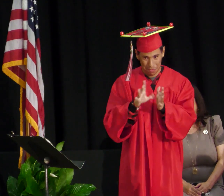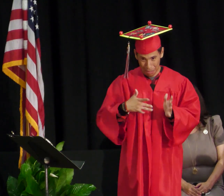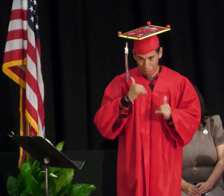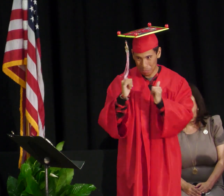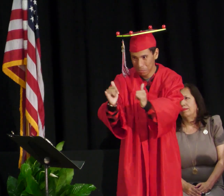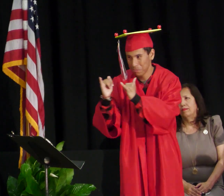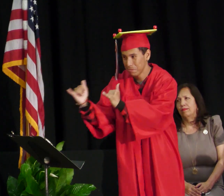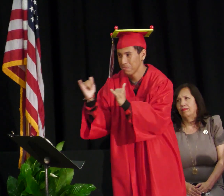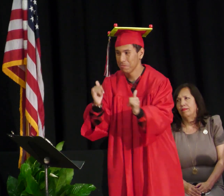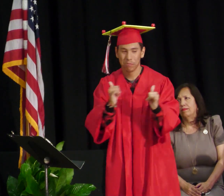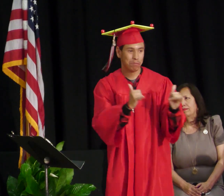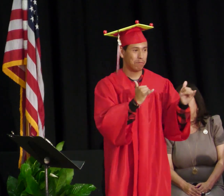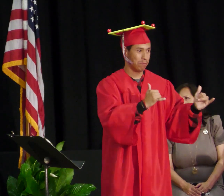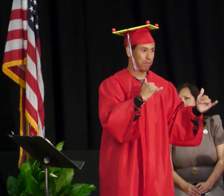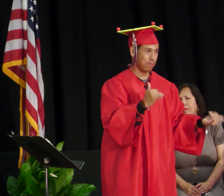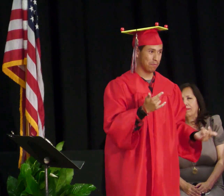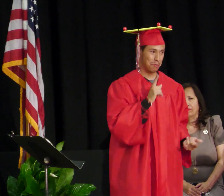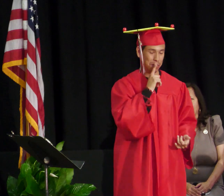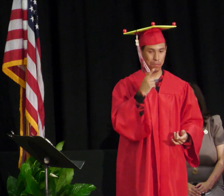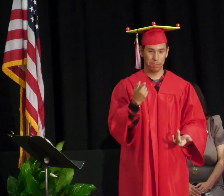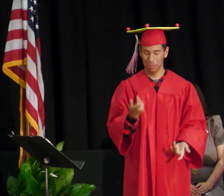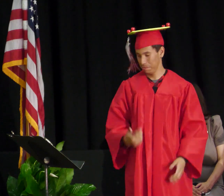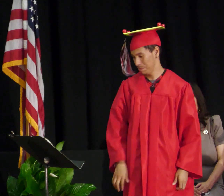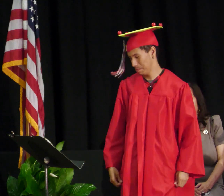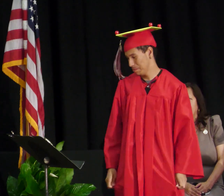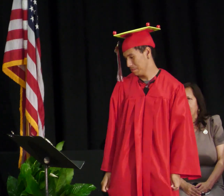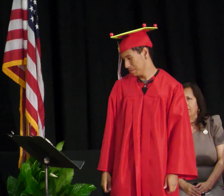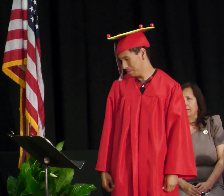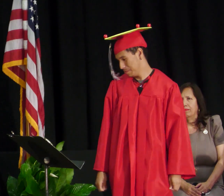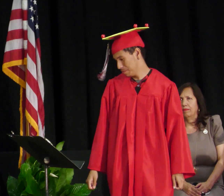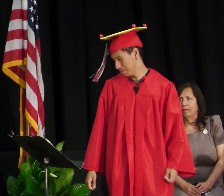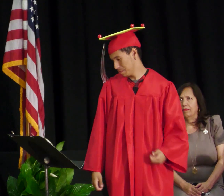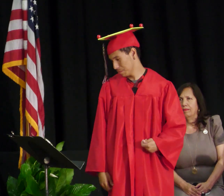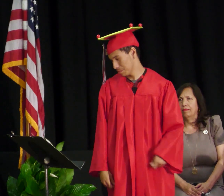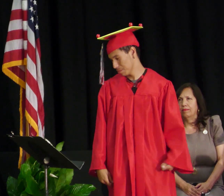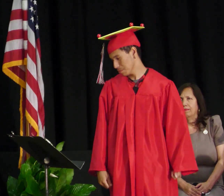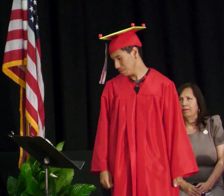I'm sure the rest of you current seniors feel the same way.